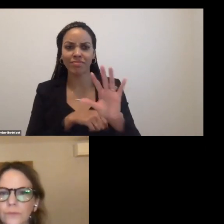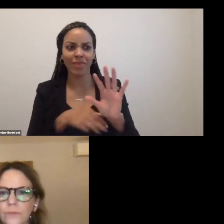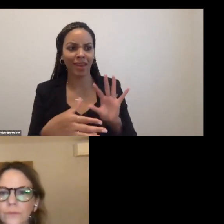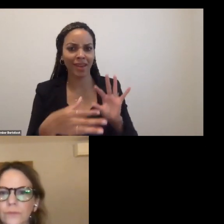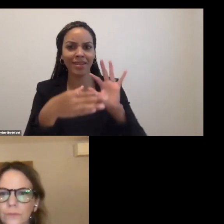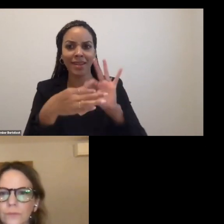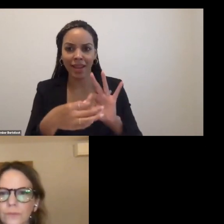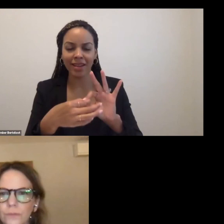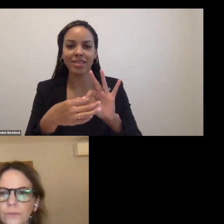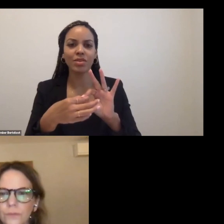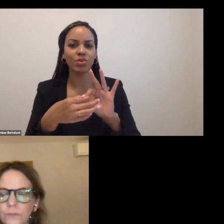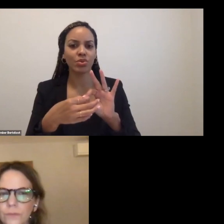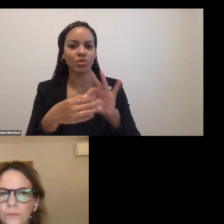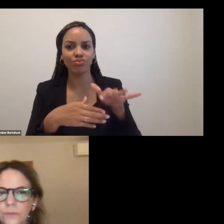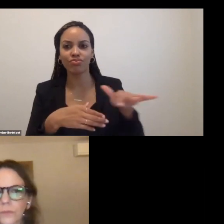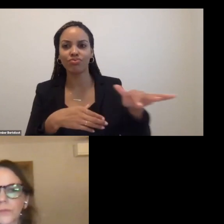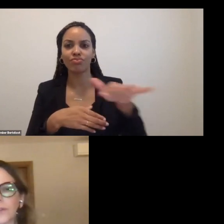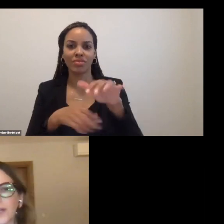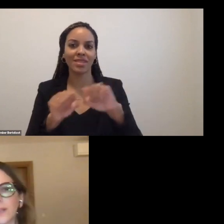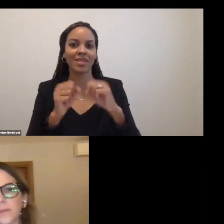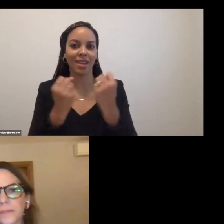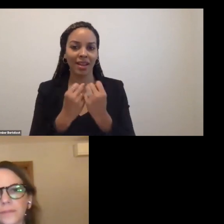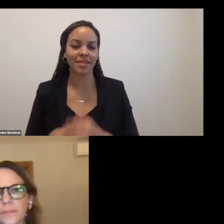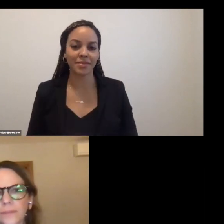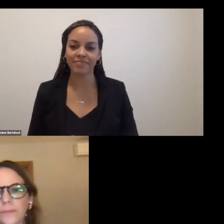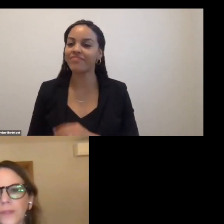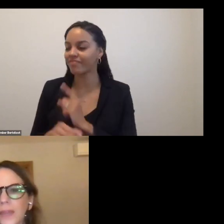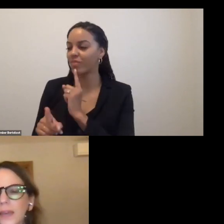ways to the rest of the society. Right.